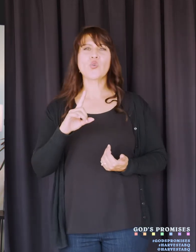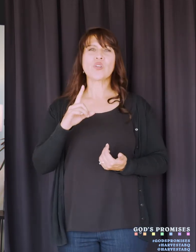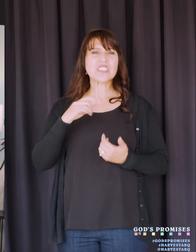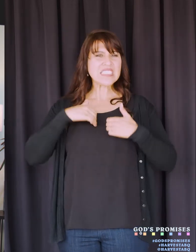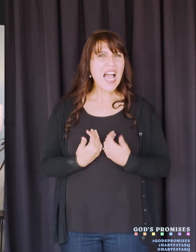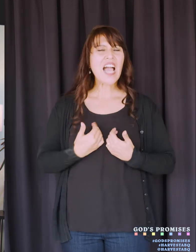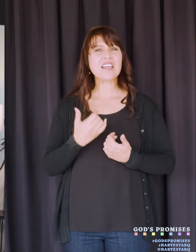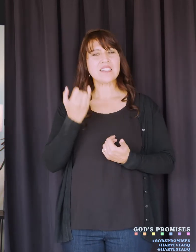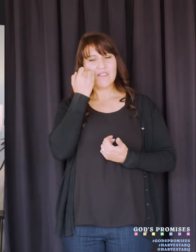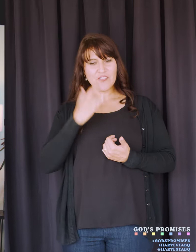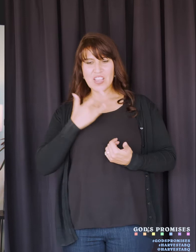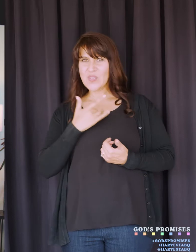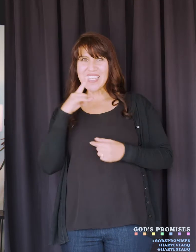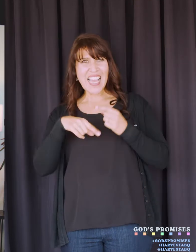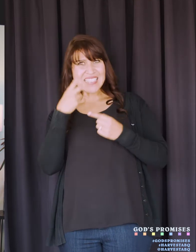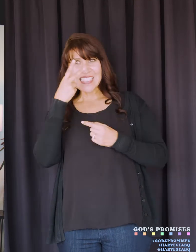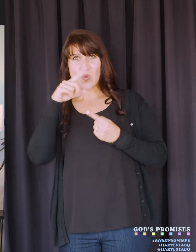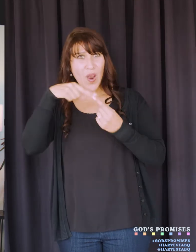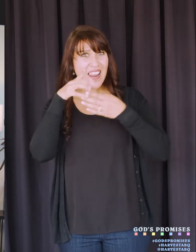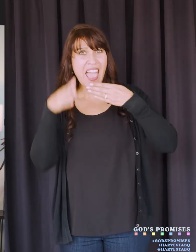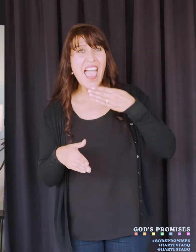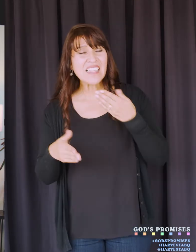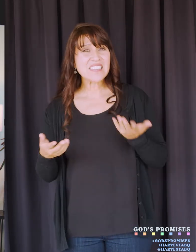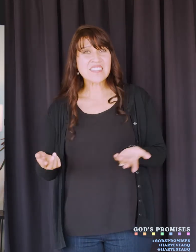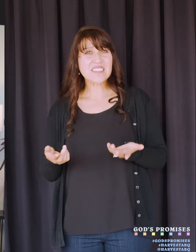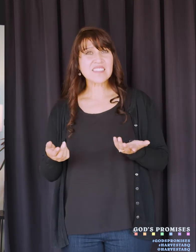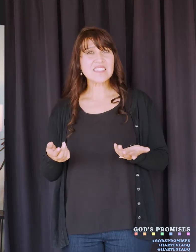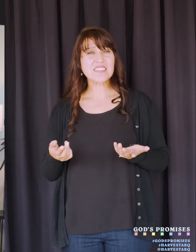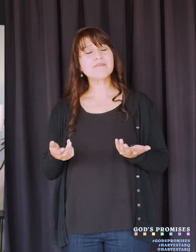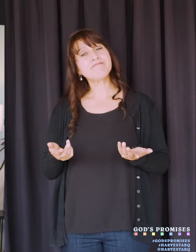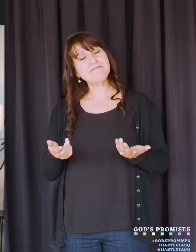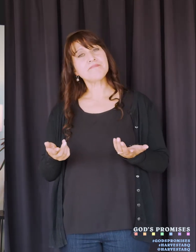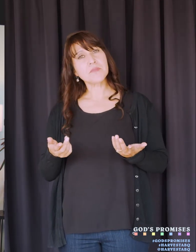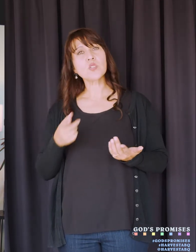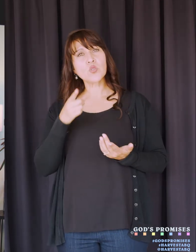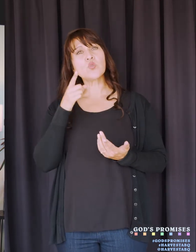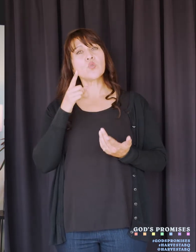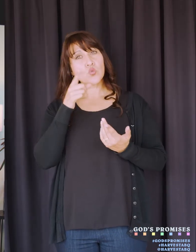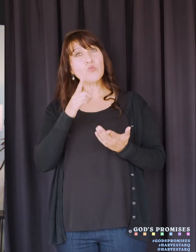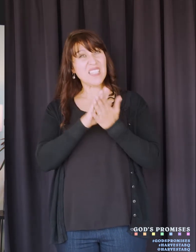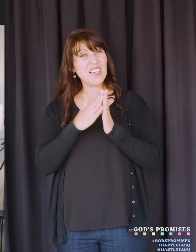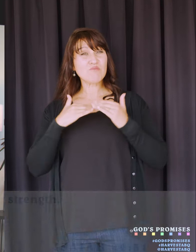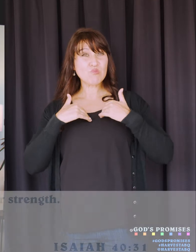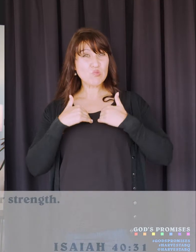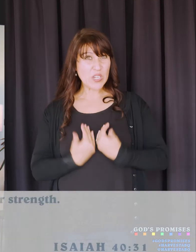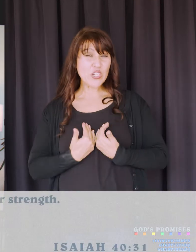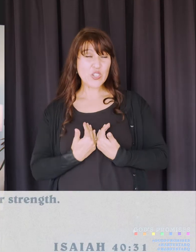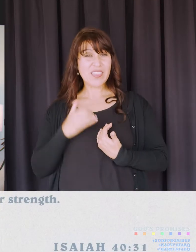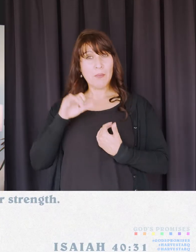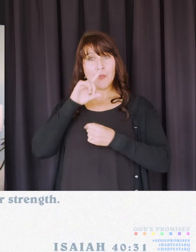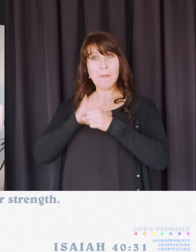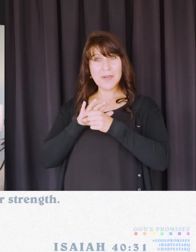the end. We don't see an end in sight. So when you're weary, here's the promise. Verse 31.